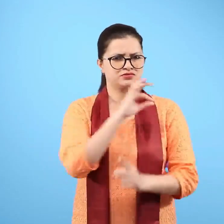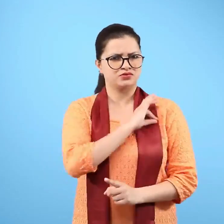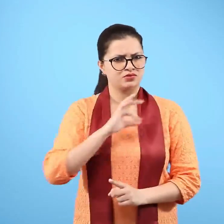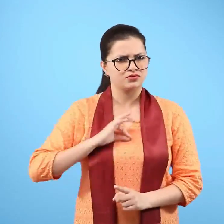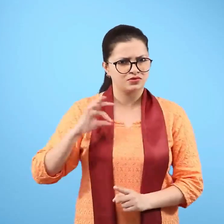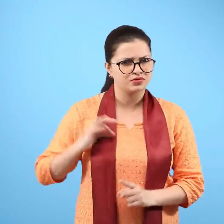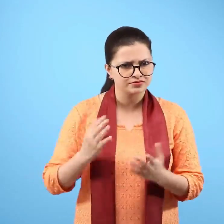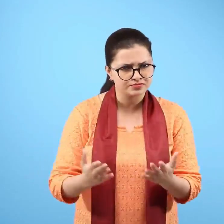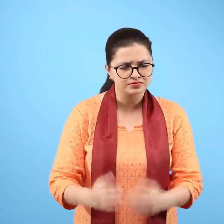Tripura,